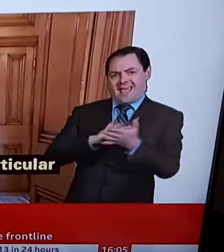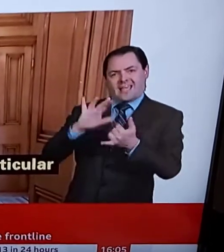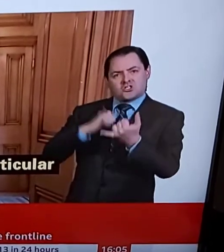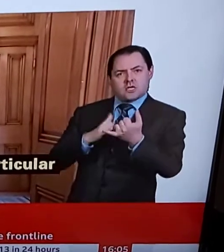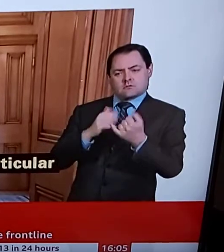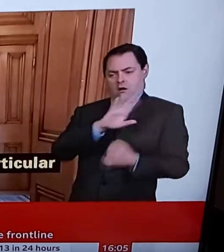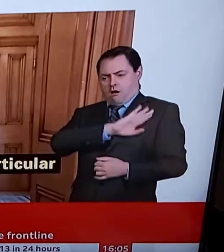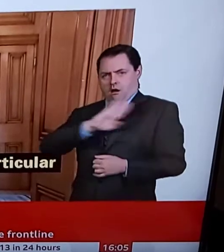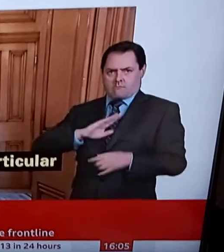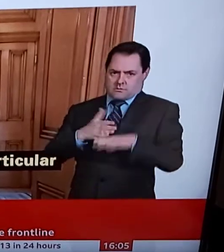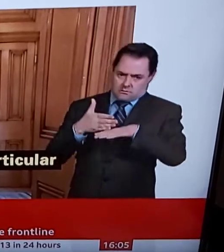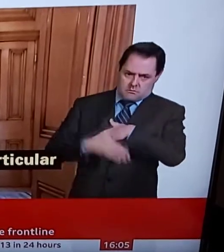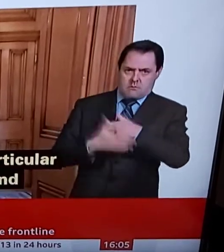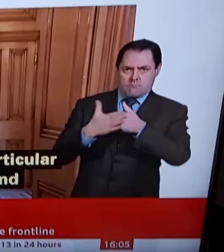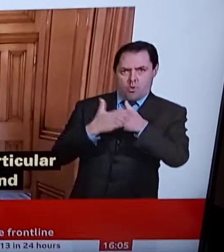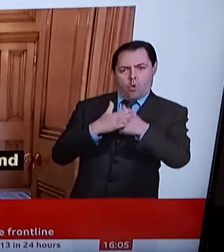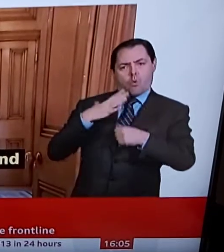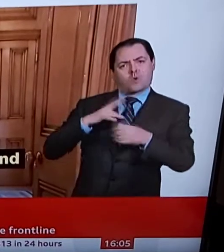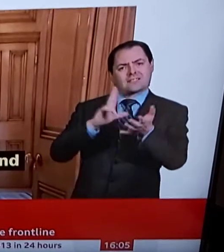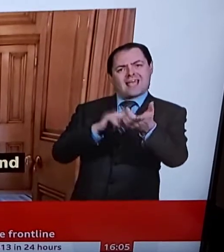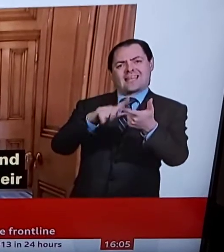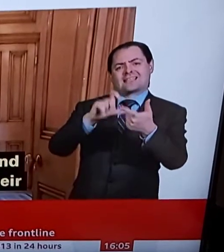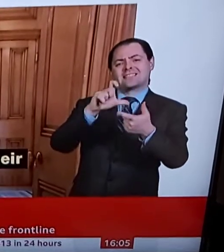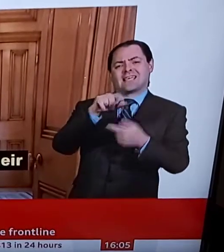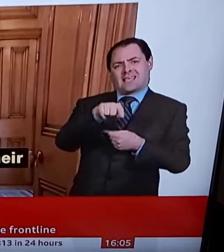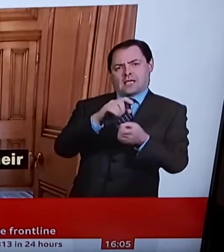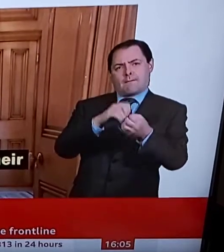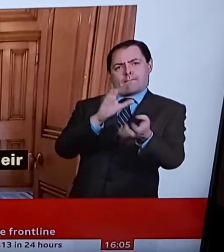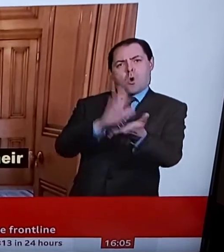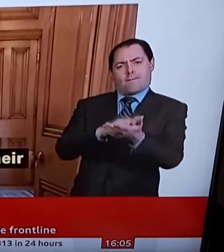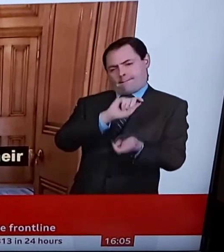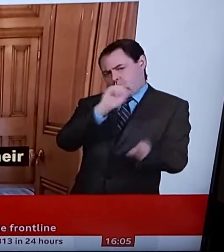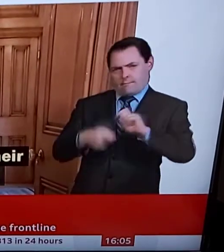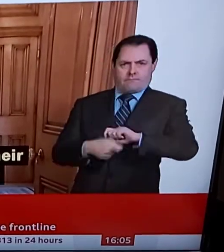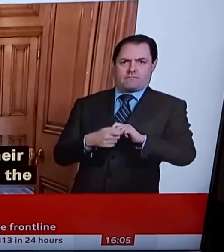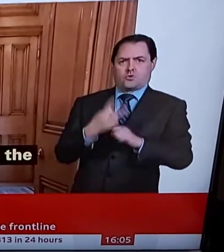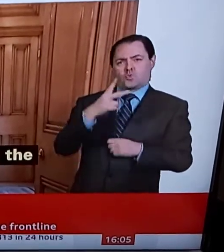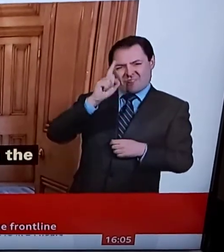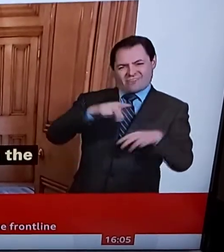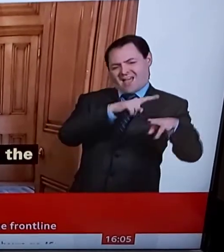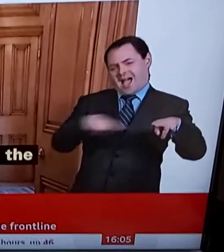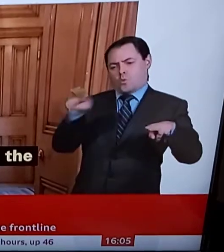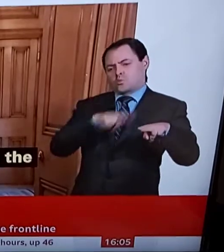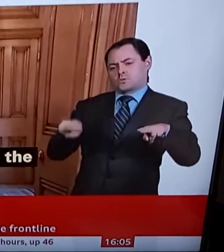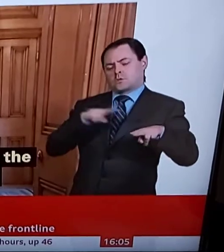work to transform the National Exhibition Centre in Birmingham into a 2,000-bed